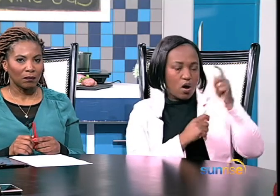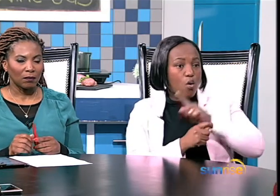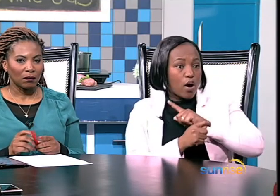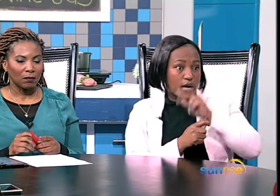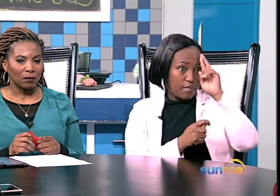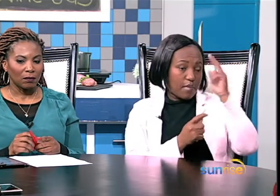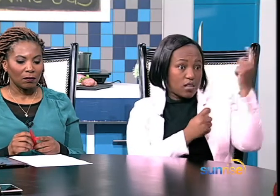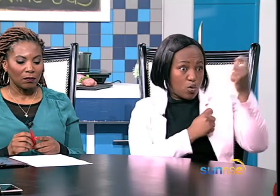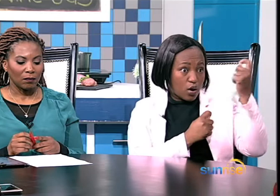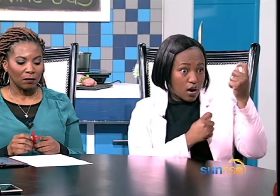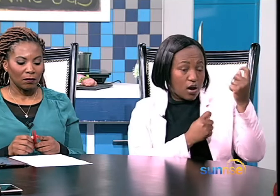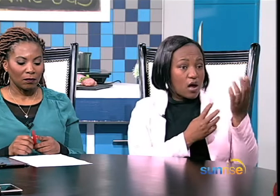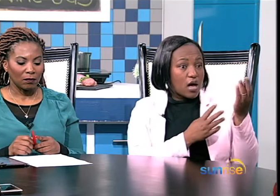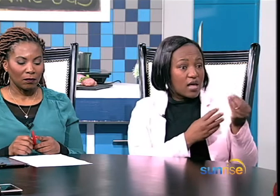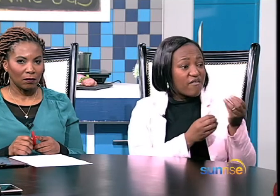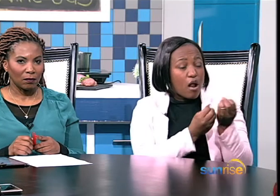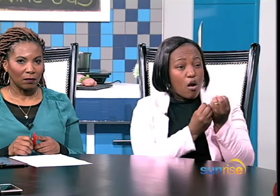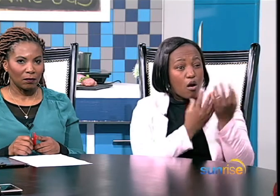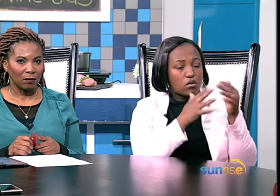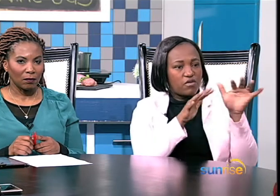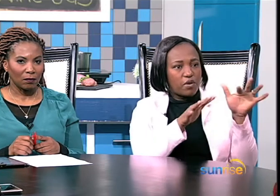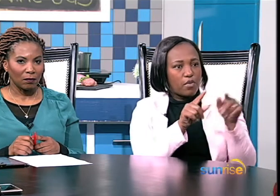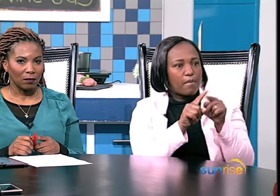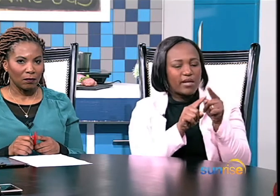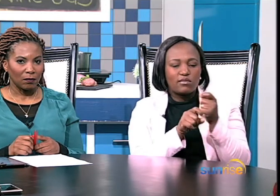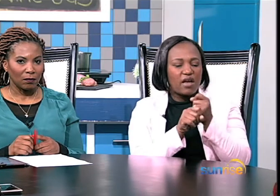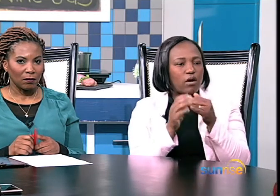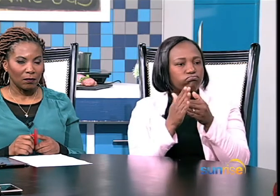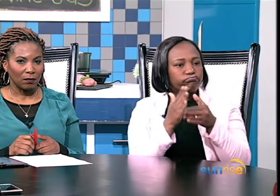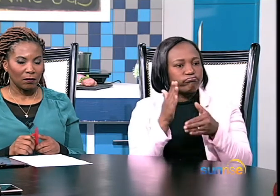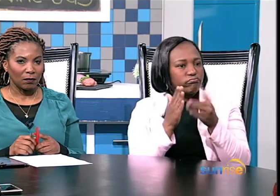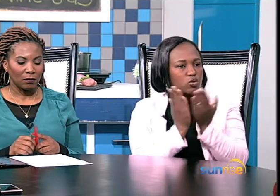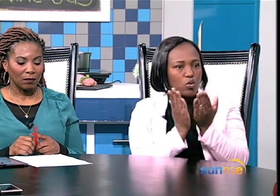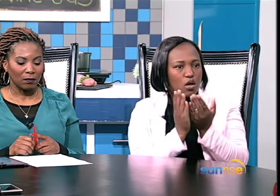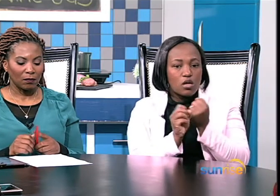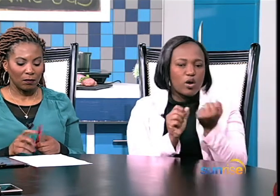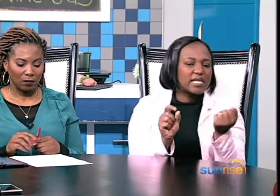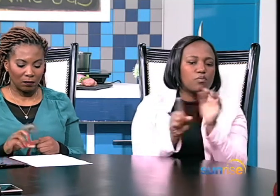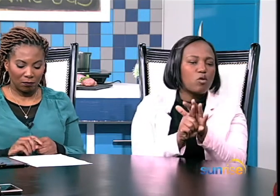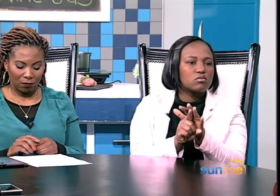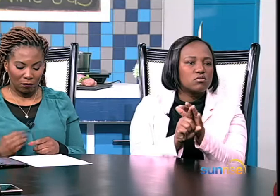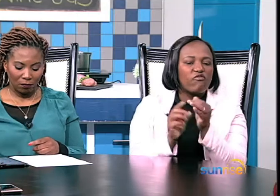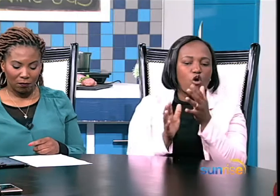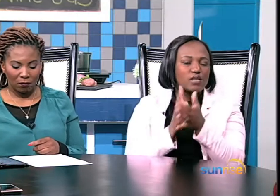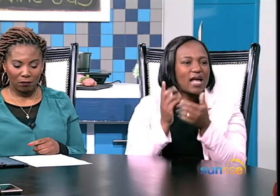might find that there are lots of people that do not attend school, and they might not be exposed to the current signing kind of tablet that